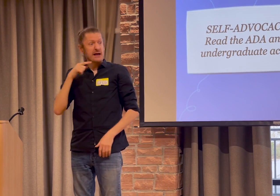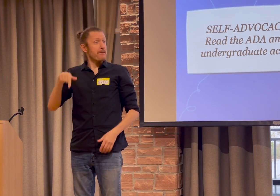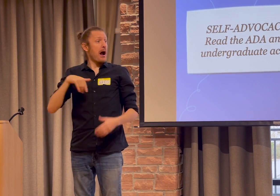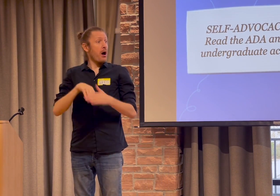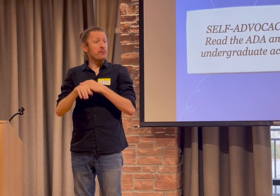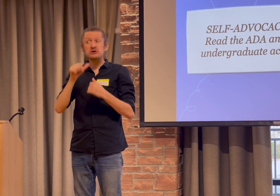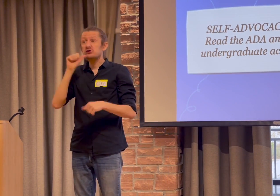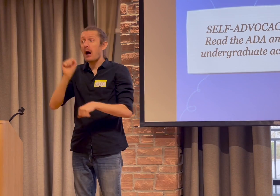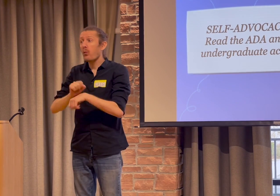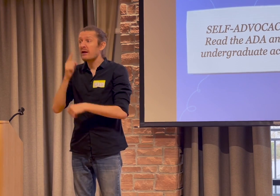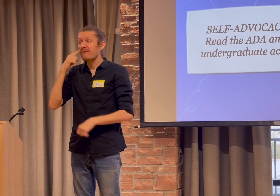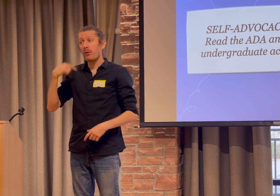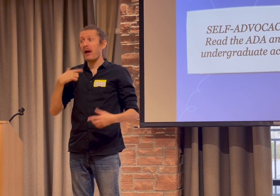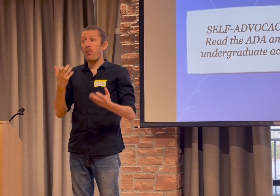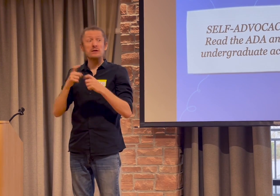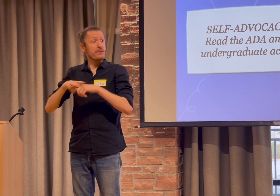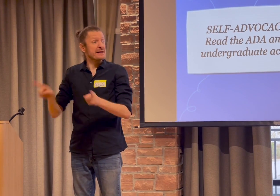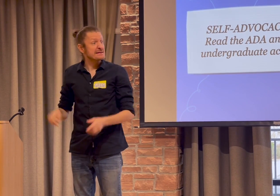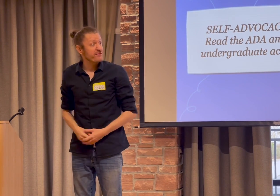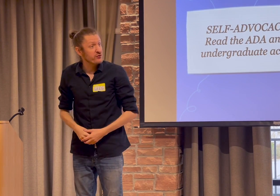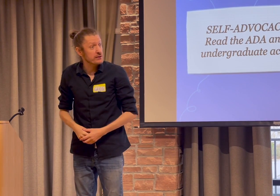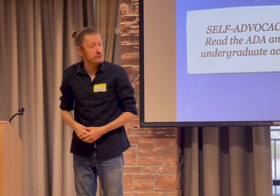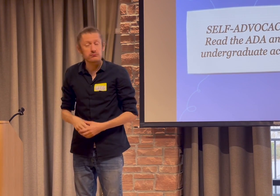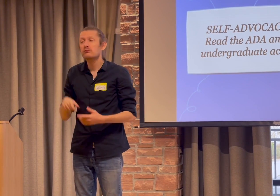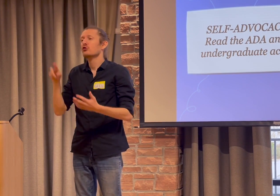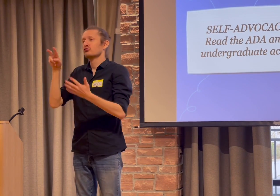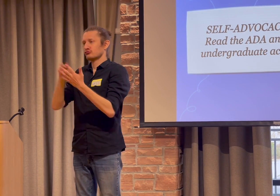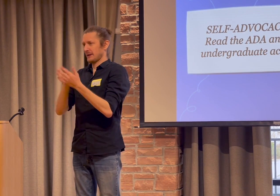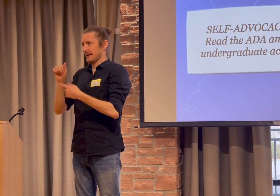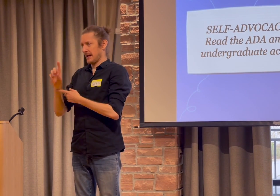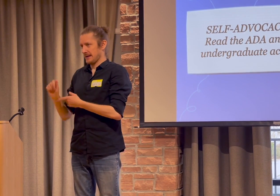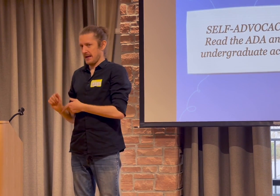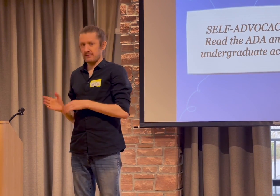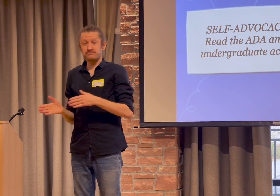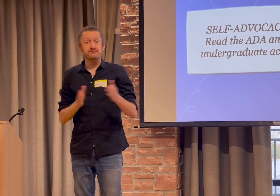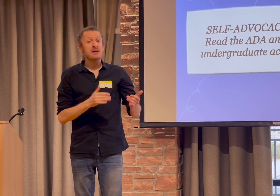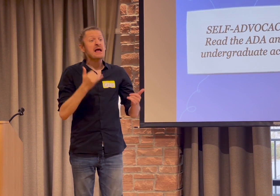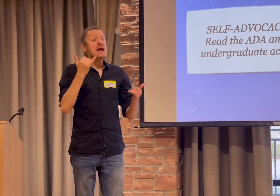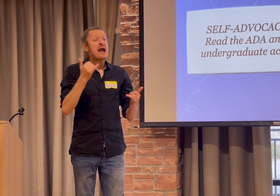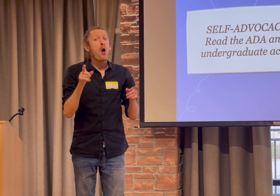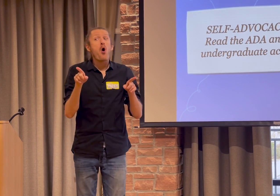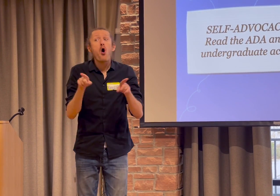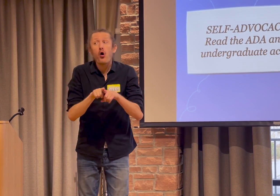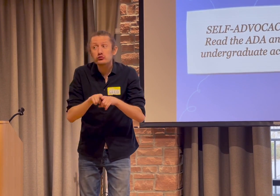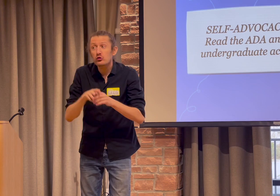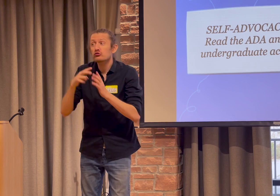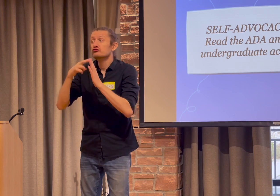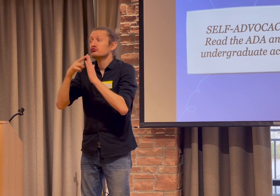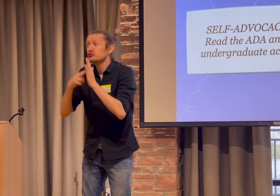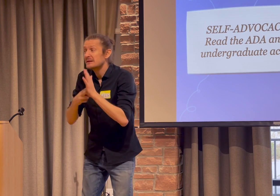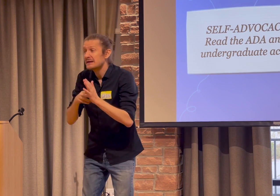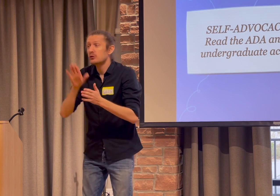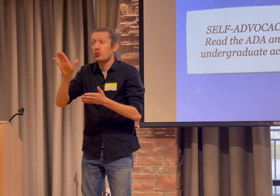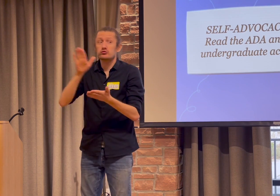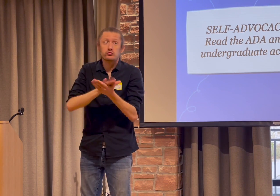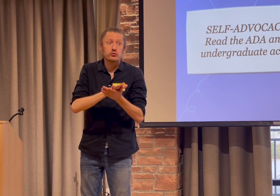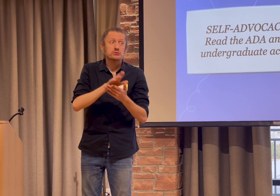ADA say about reasonable accommodations? It says that I have the right to change an